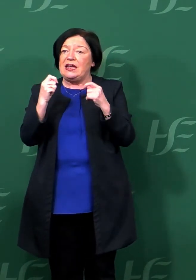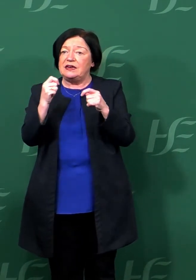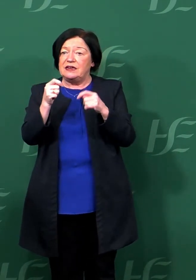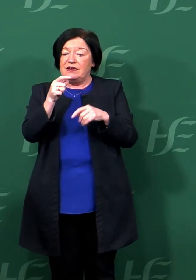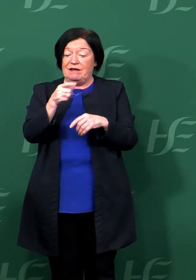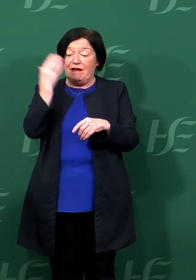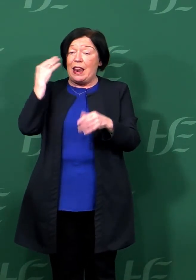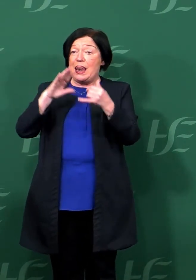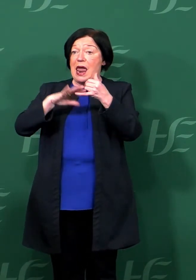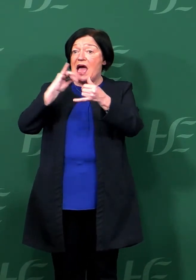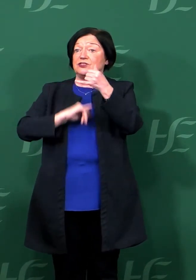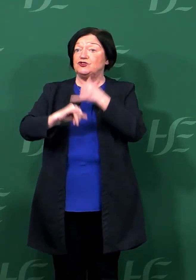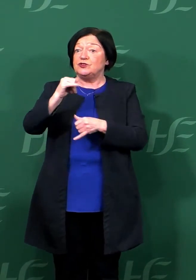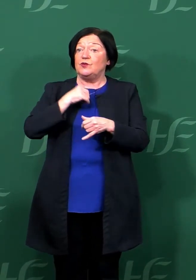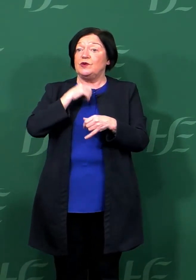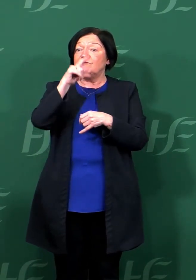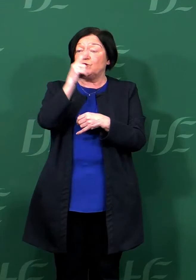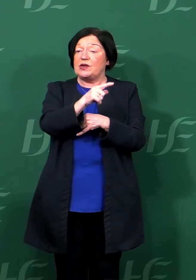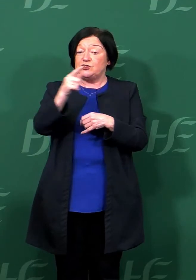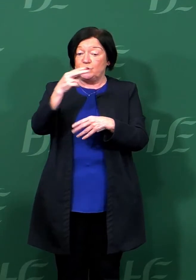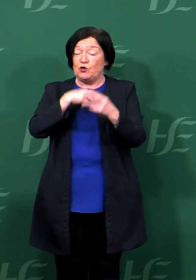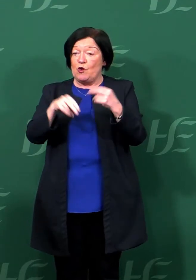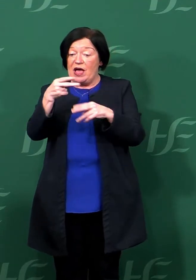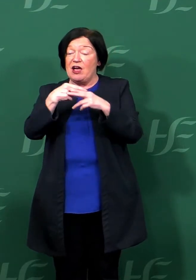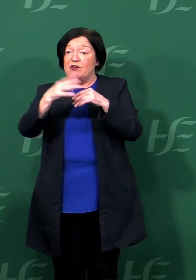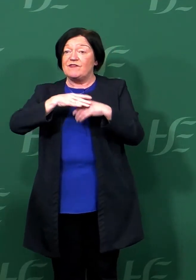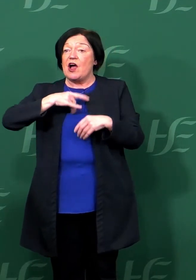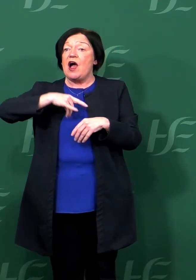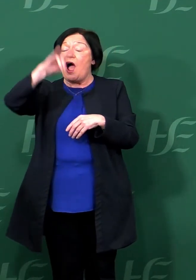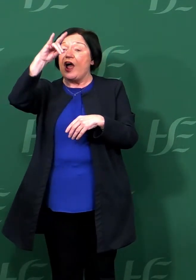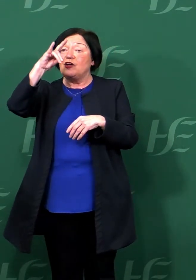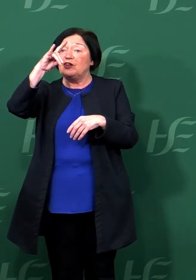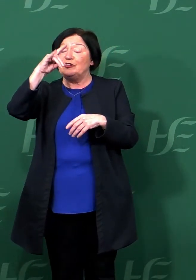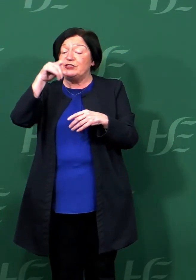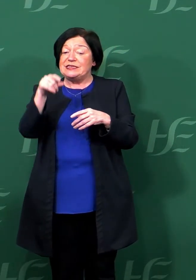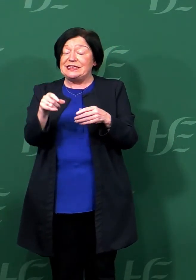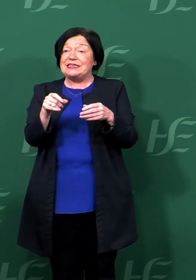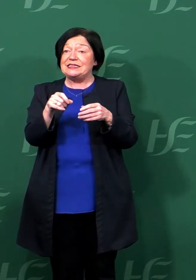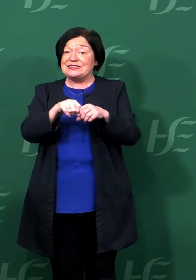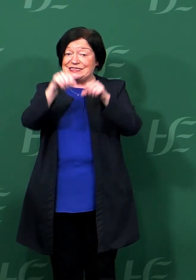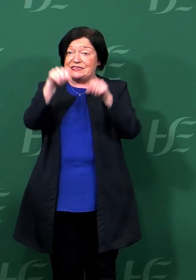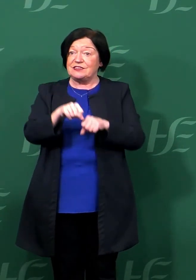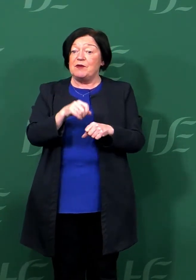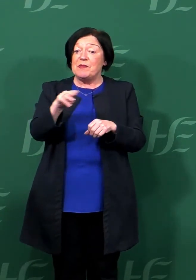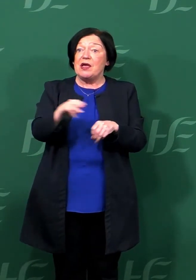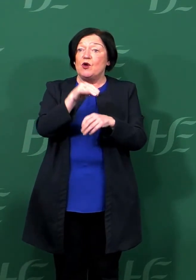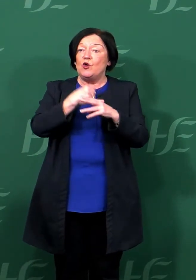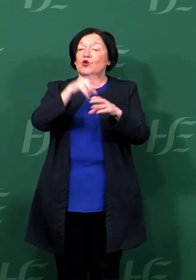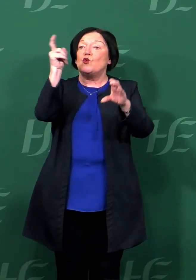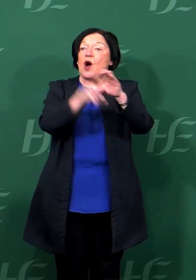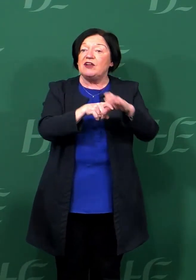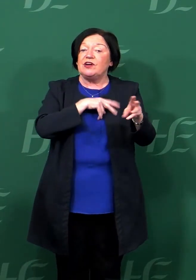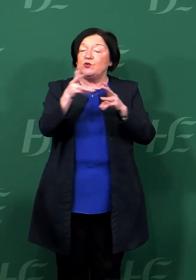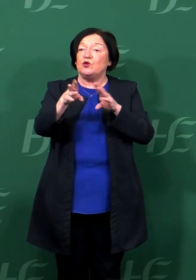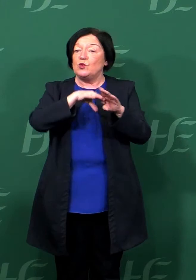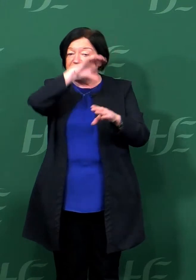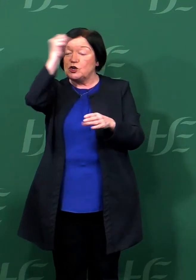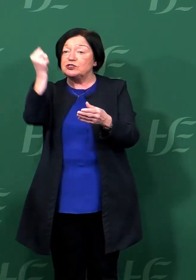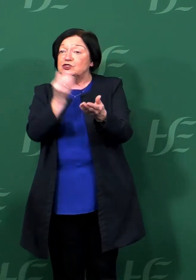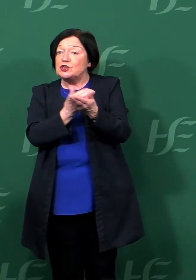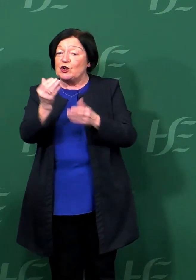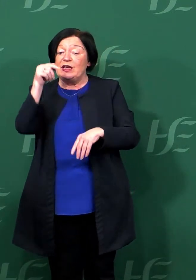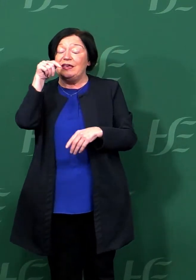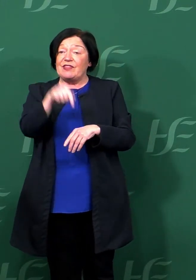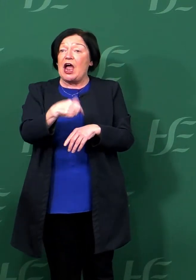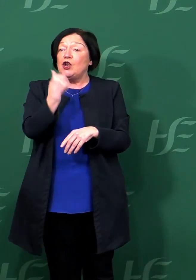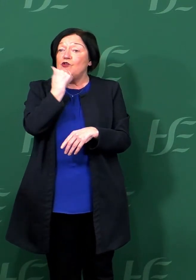if you look last year, we have 22 coming out of our higher scheme, so people who in effect would be qualified to work as consultants. Within